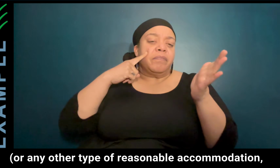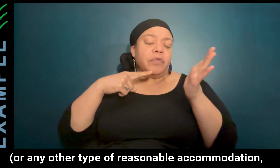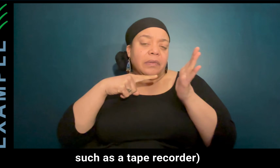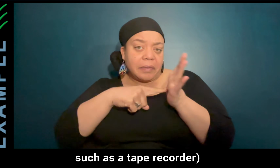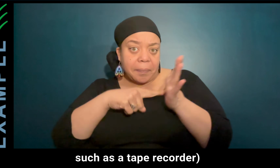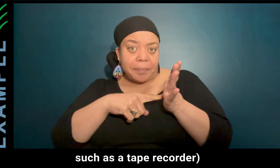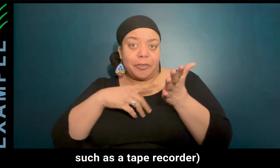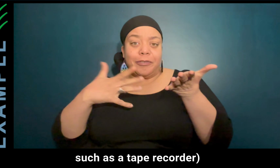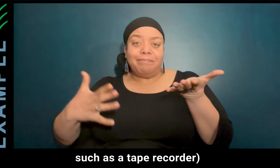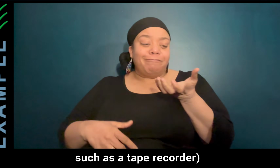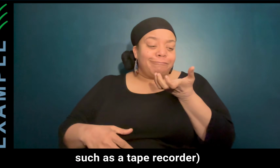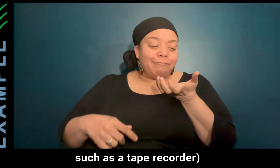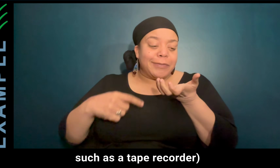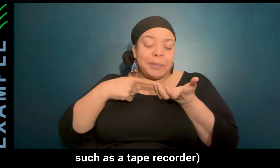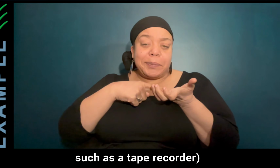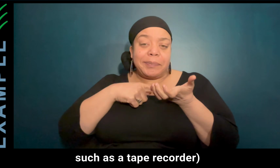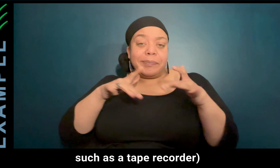such as a tape recorder,